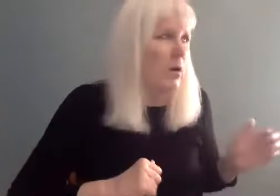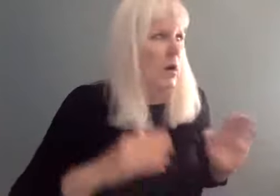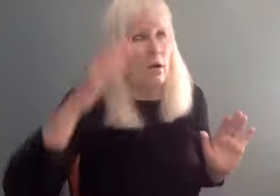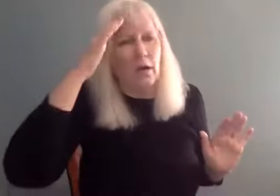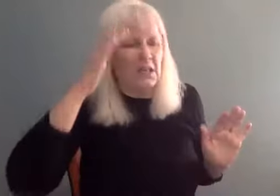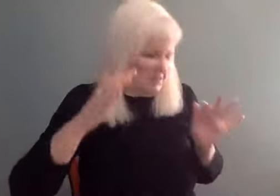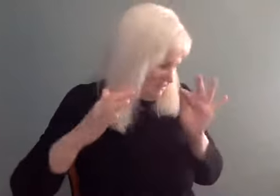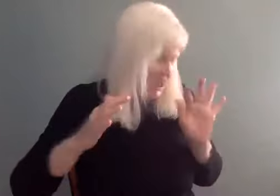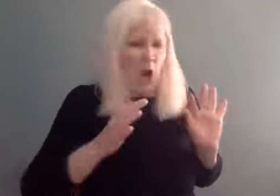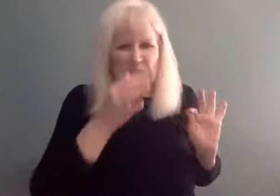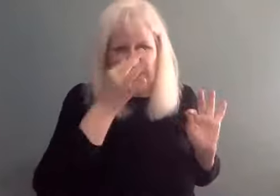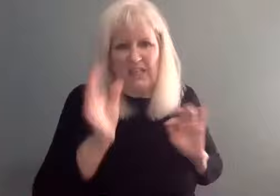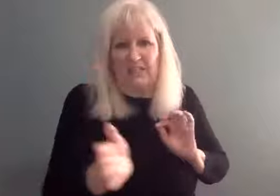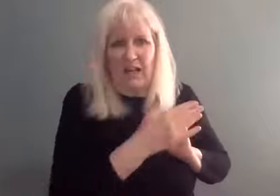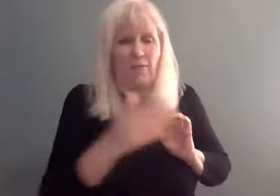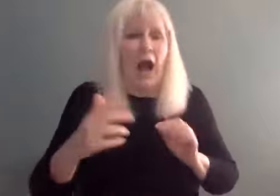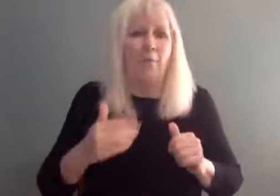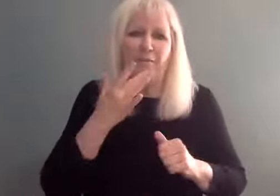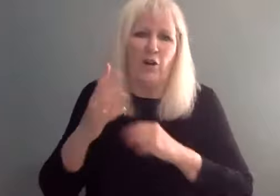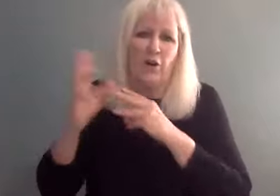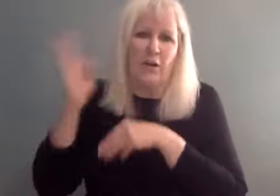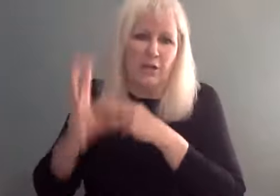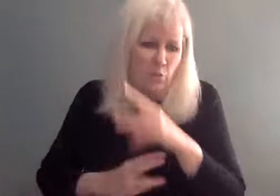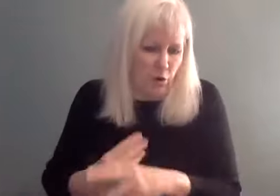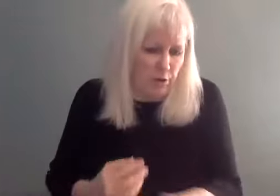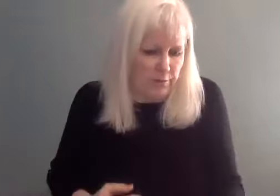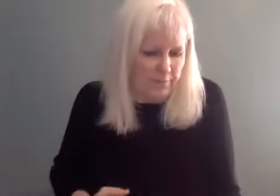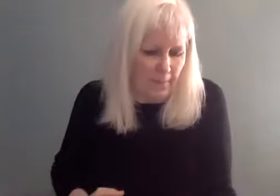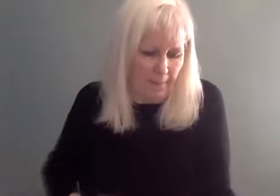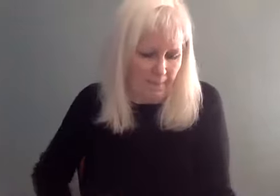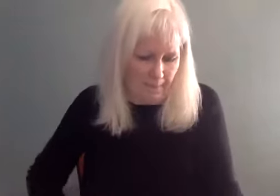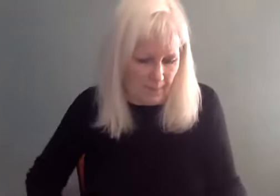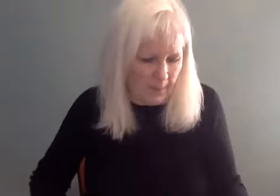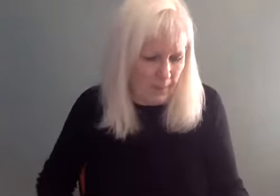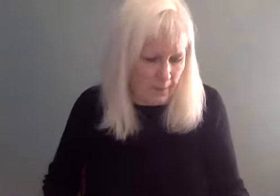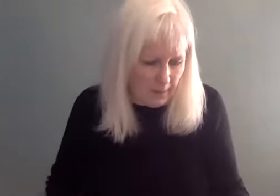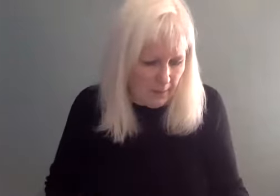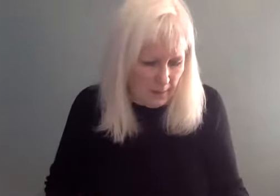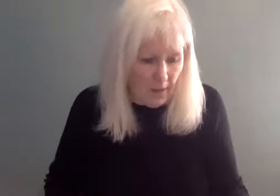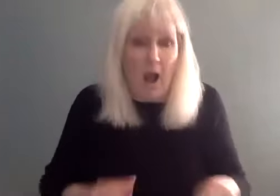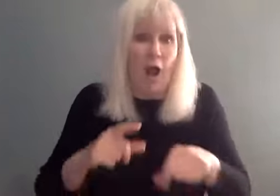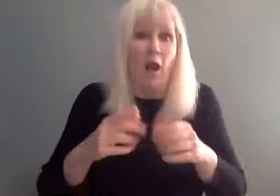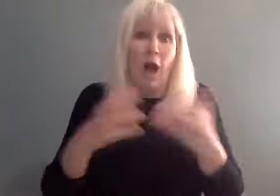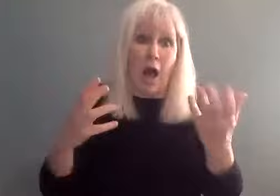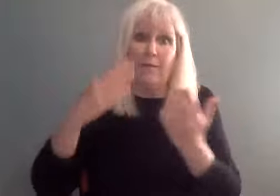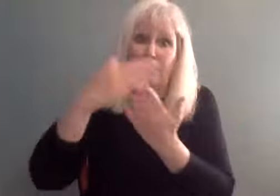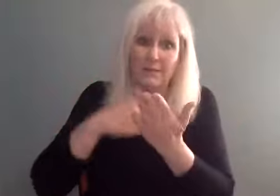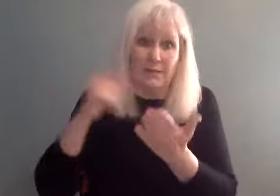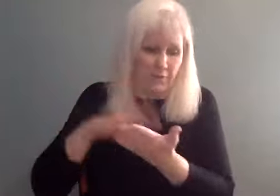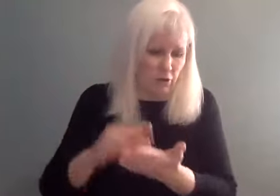God's world. So I had a lot of long lessons coming to me that I didn't have to have all at once,